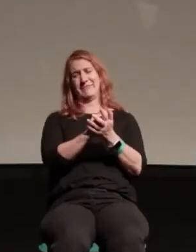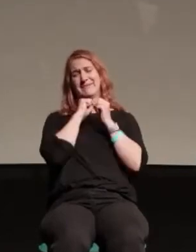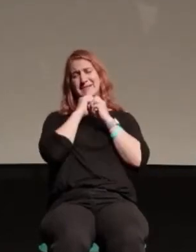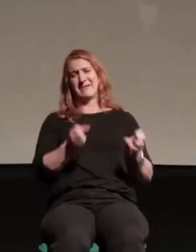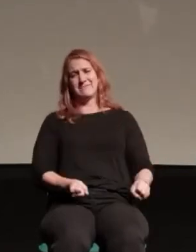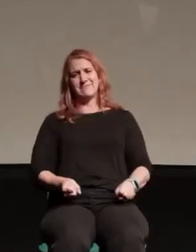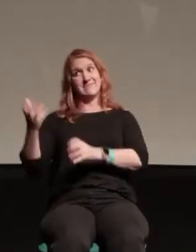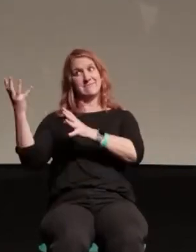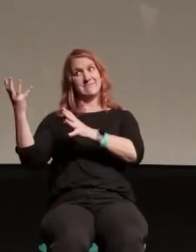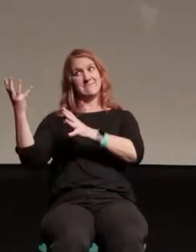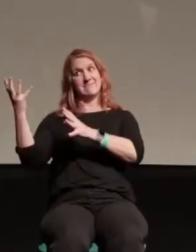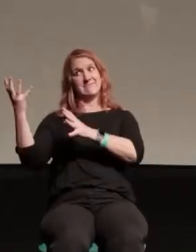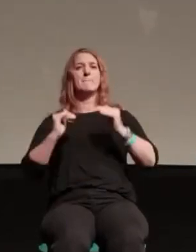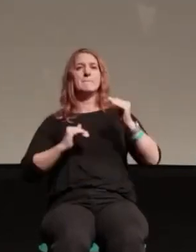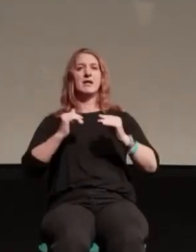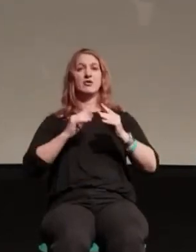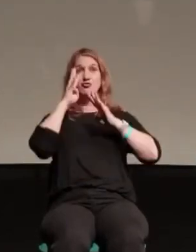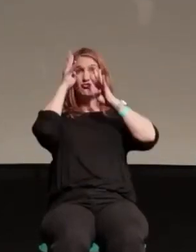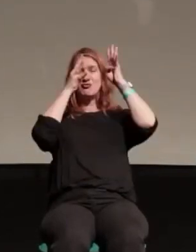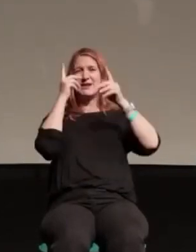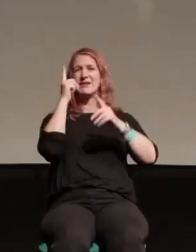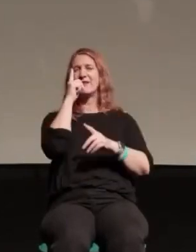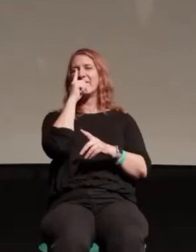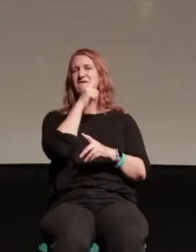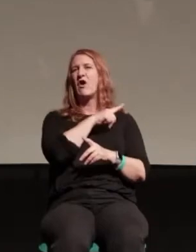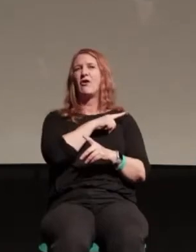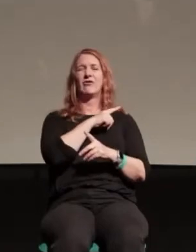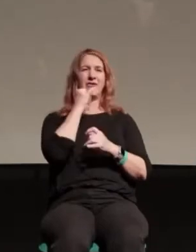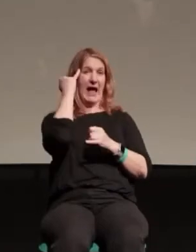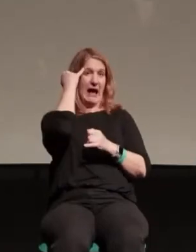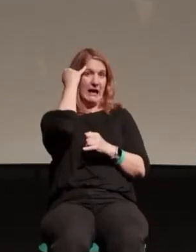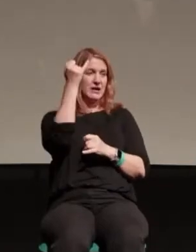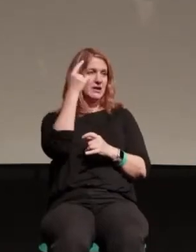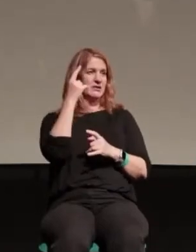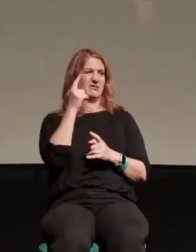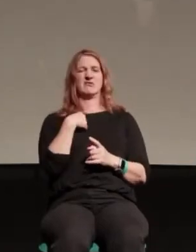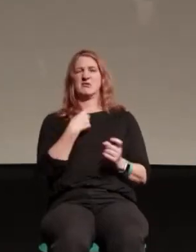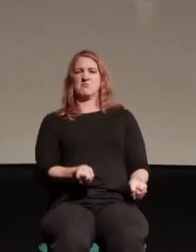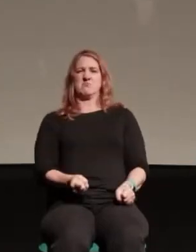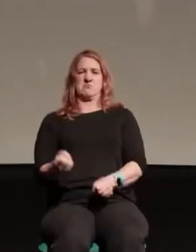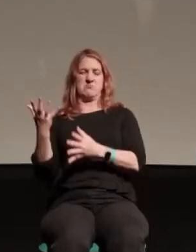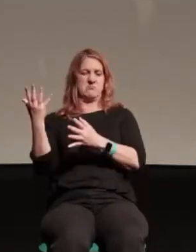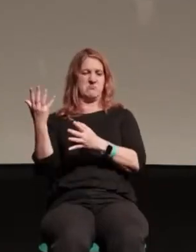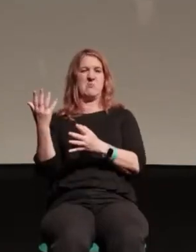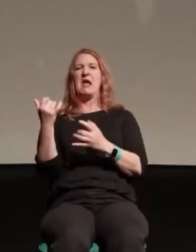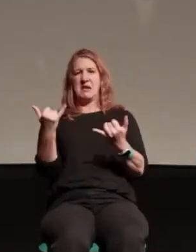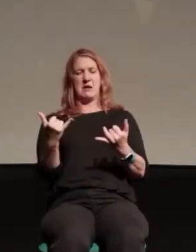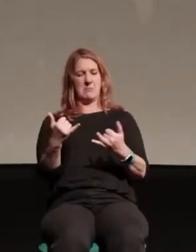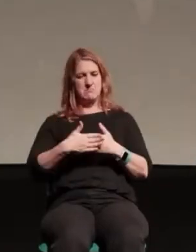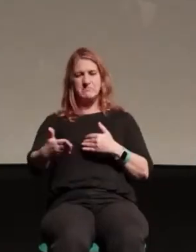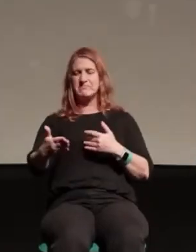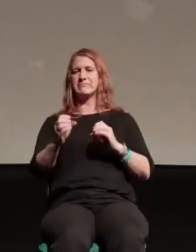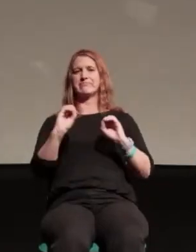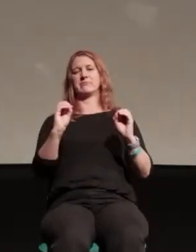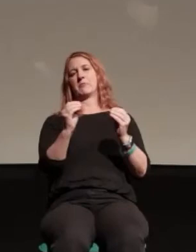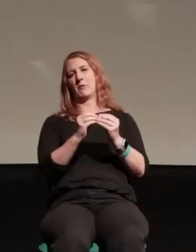And balance, sense of false equivalence that should not be there. So we've deleted both of those. They're not part of our standards anymore. And so